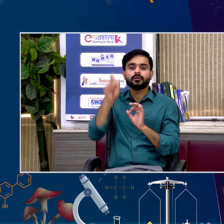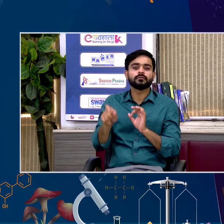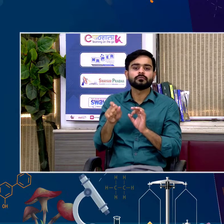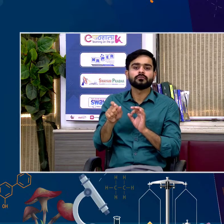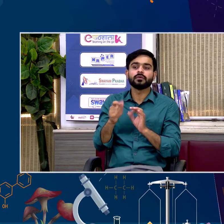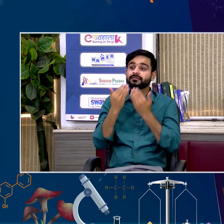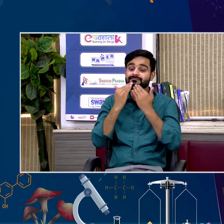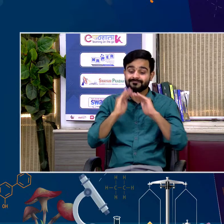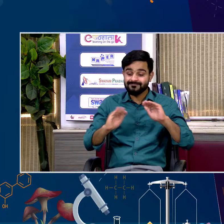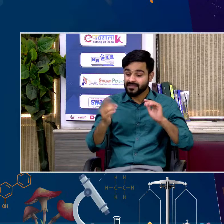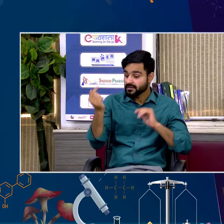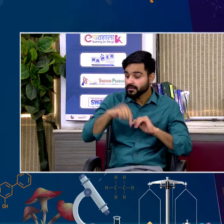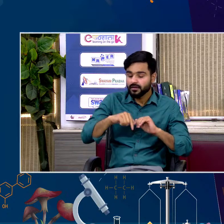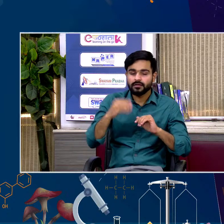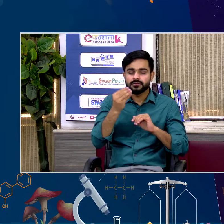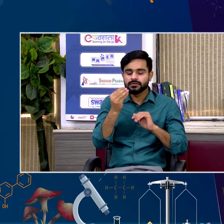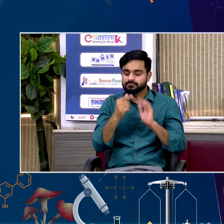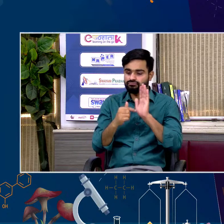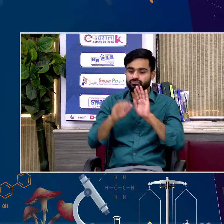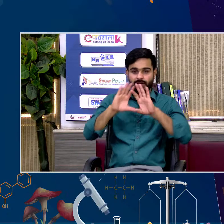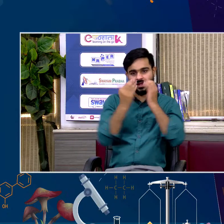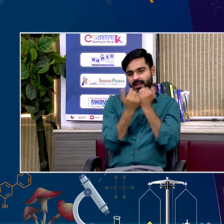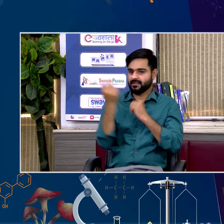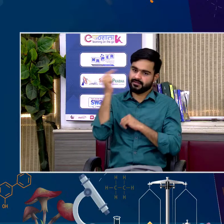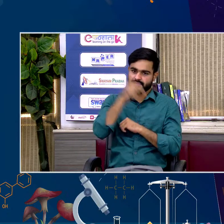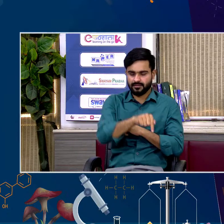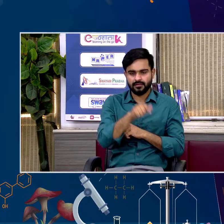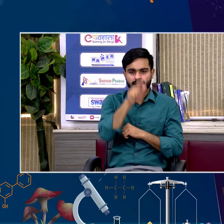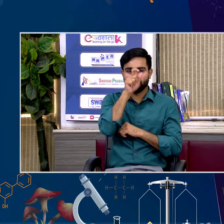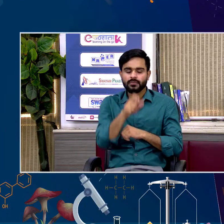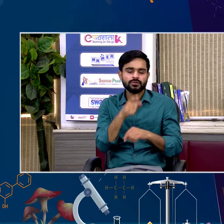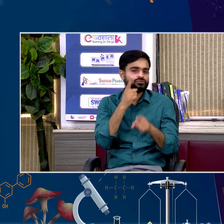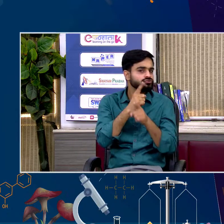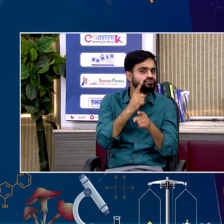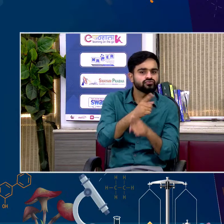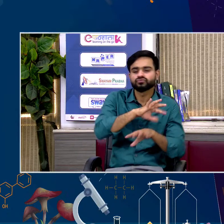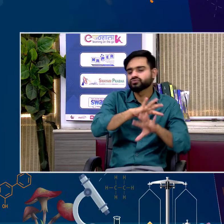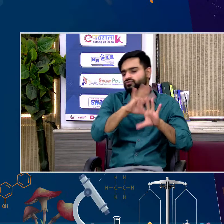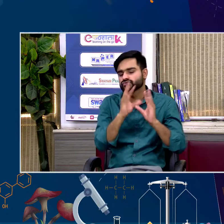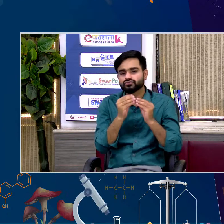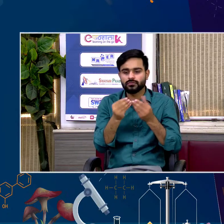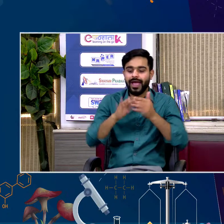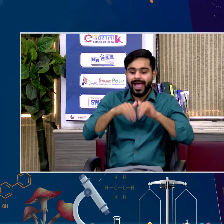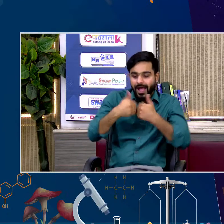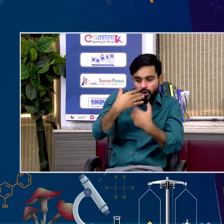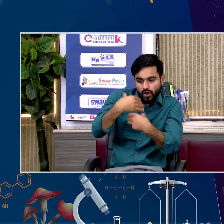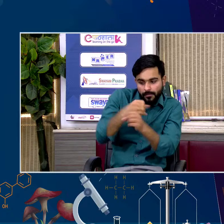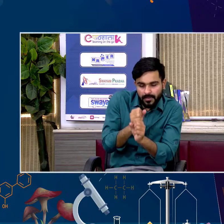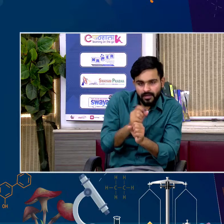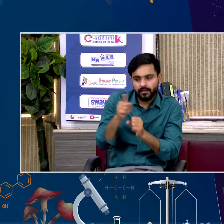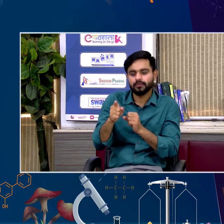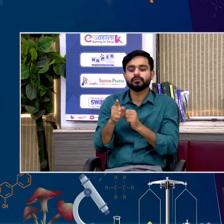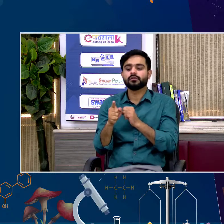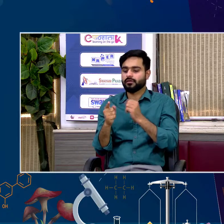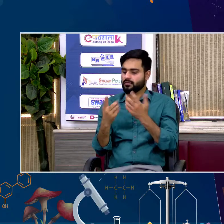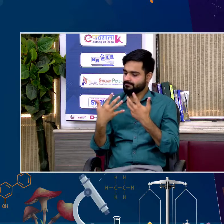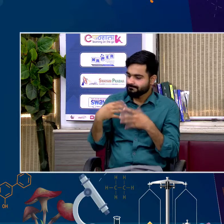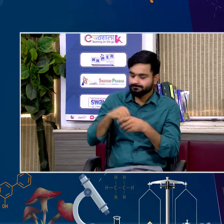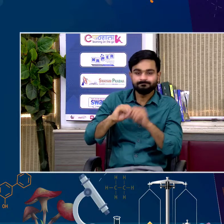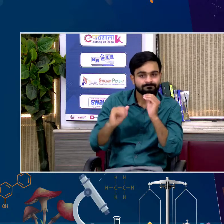when a child comes to a mainstream classroom, the onus is on the teacher for her to be creative, for her to be